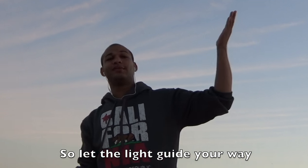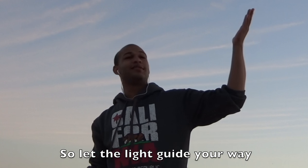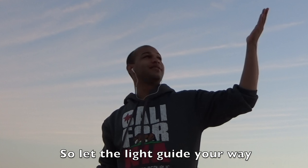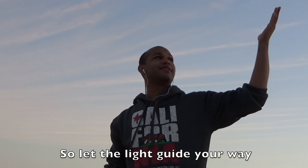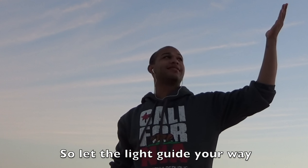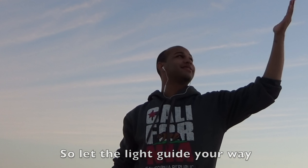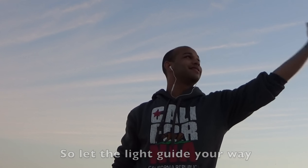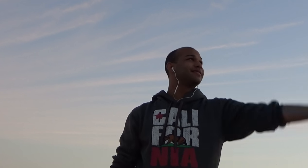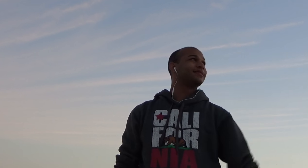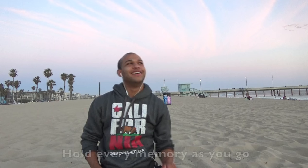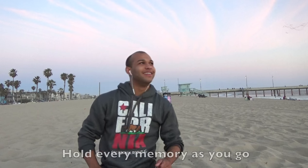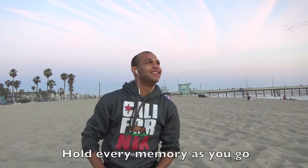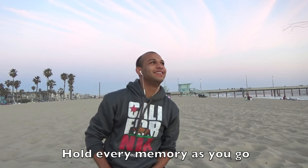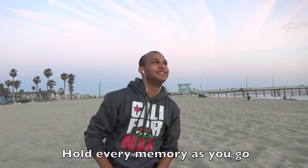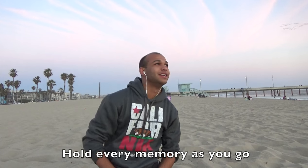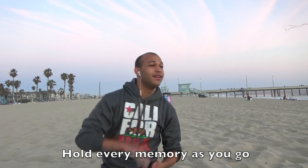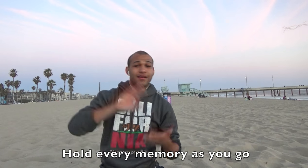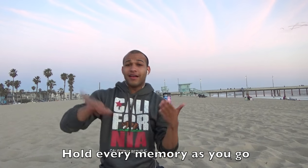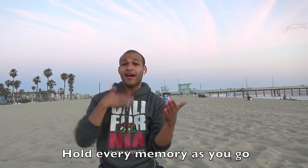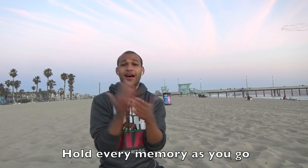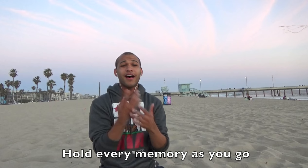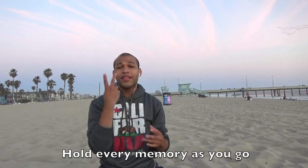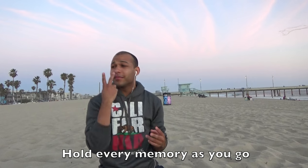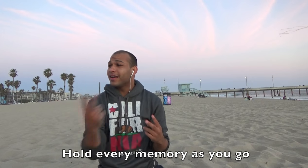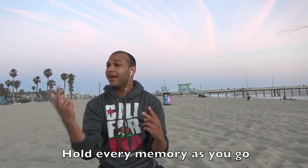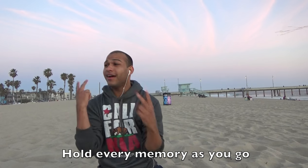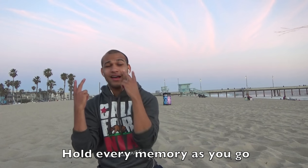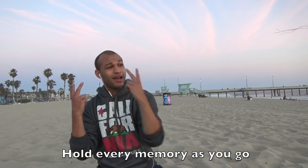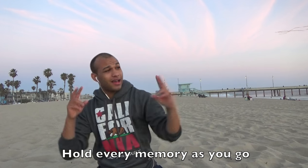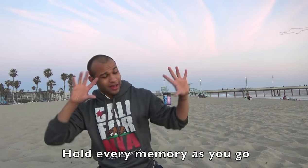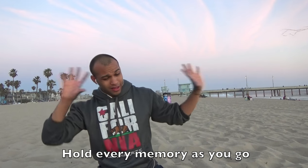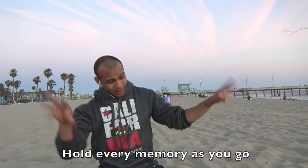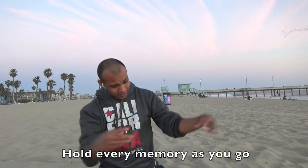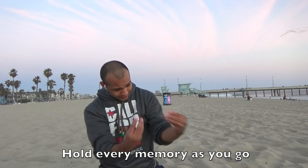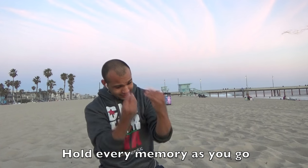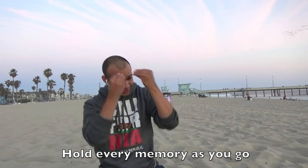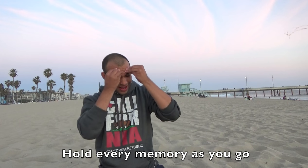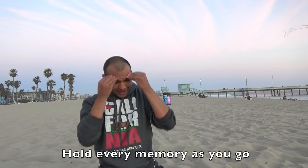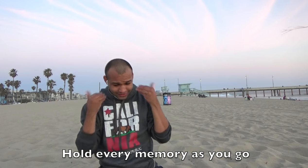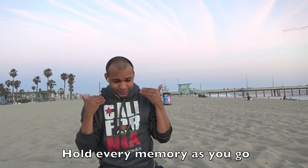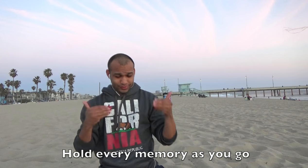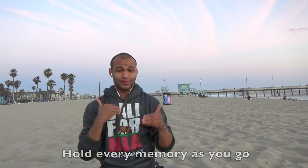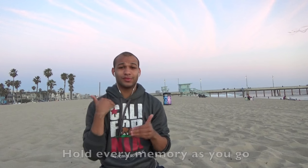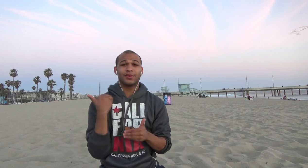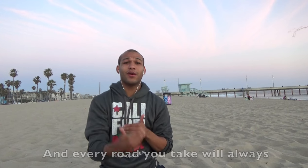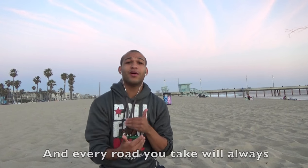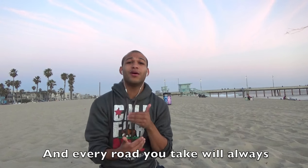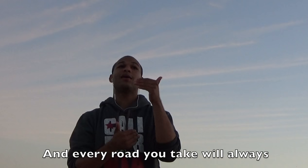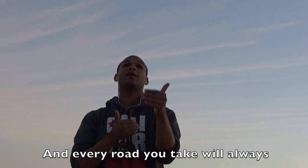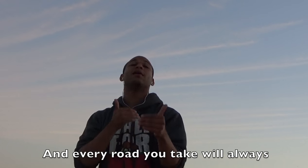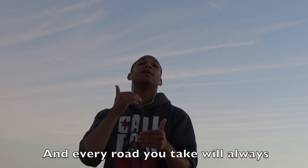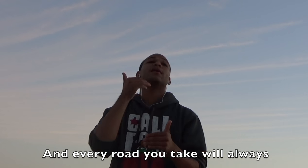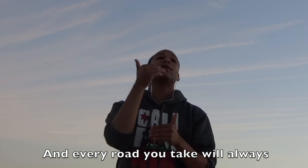Hold every memory as you go And every road you